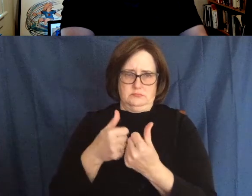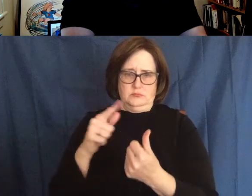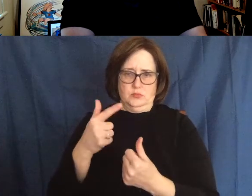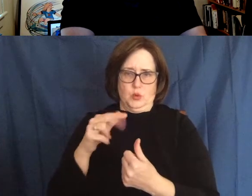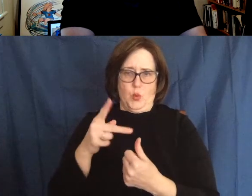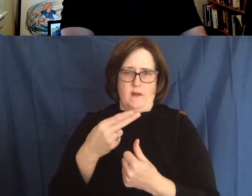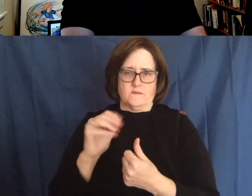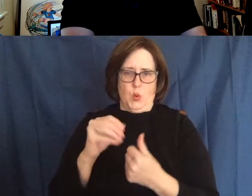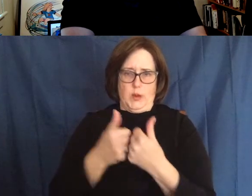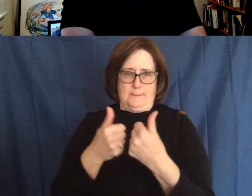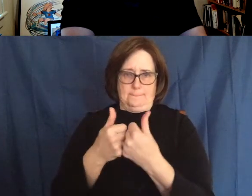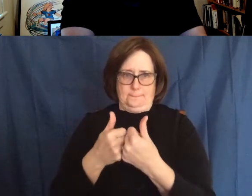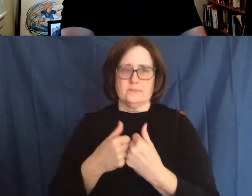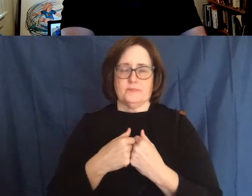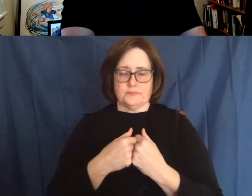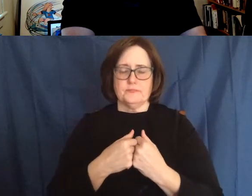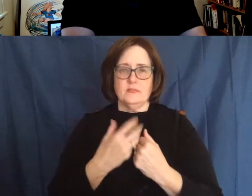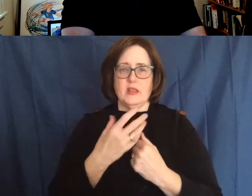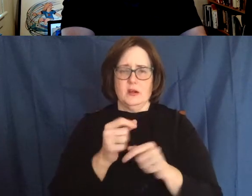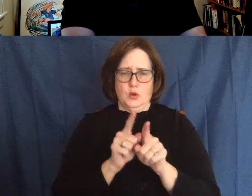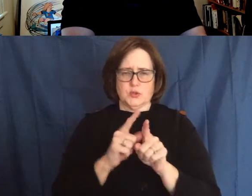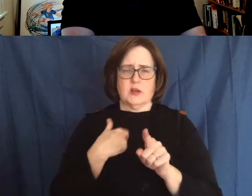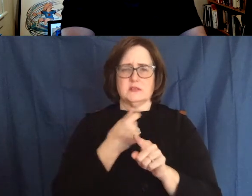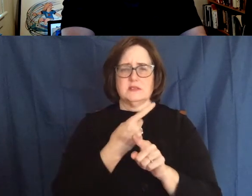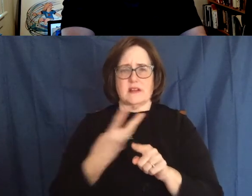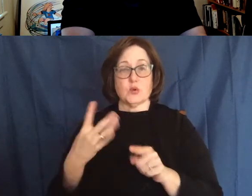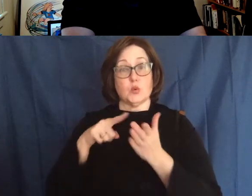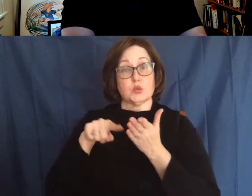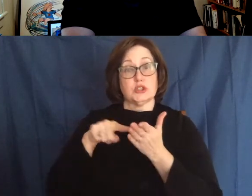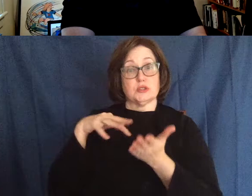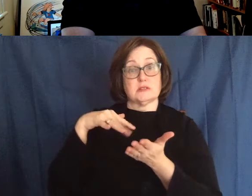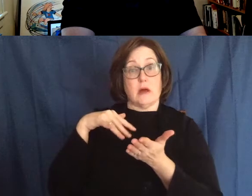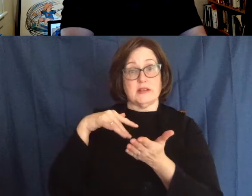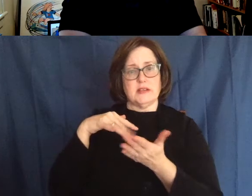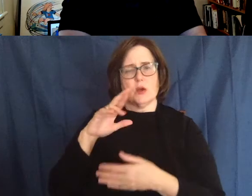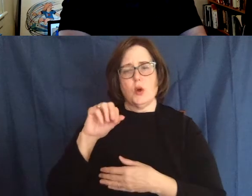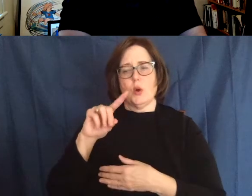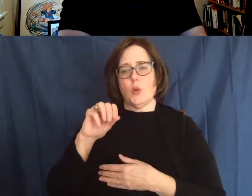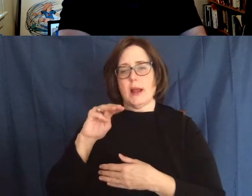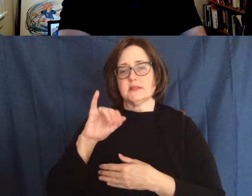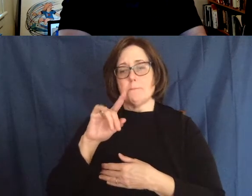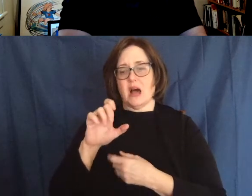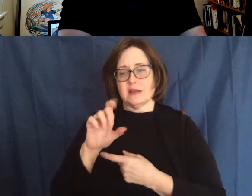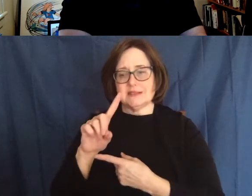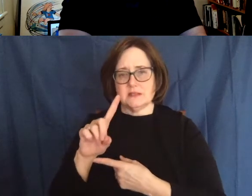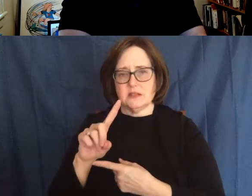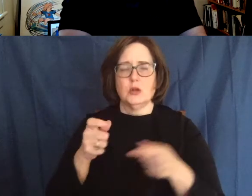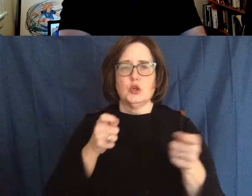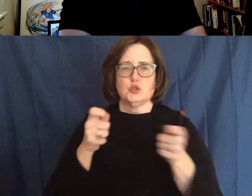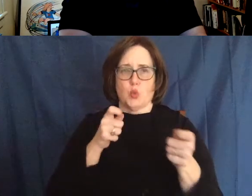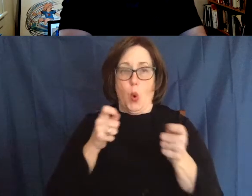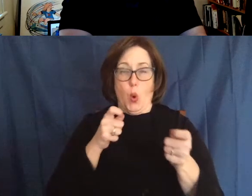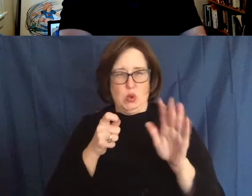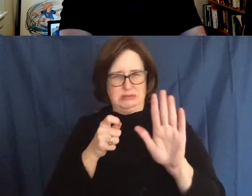GraphoGame specifically, and multiple randomized controlled trials. Just to give you an example of how we do these randomized controlled